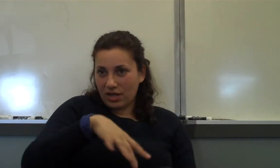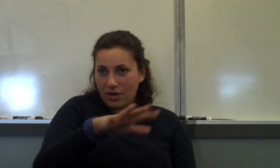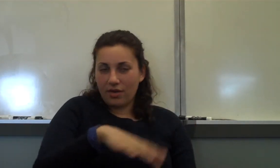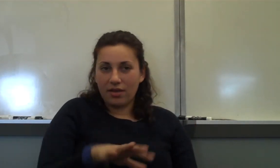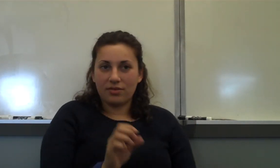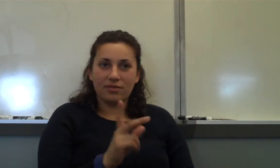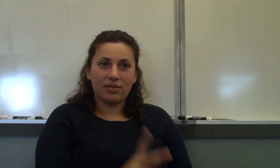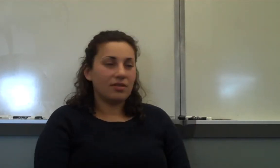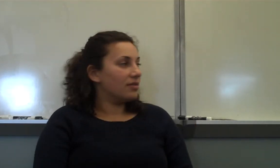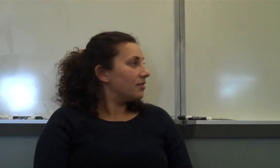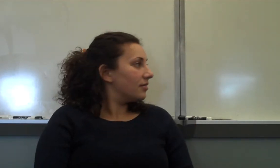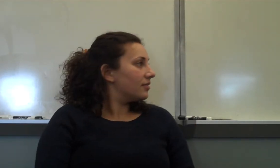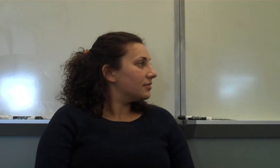Okay.